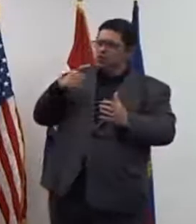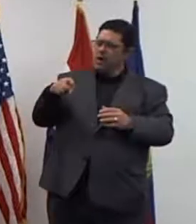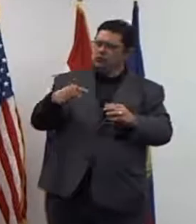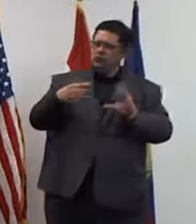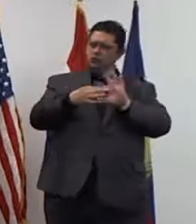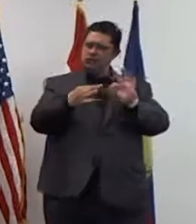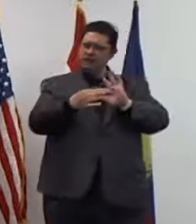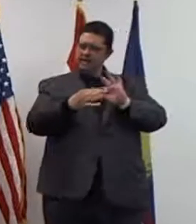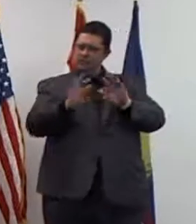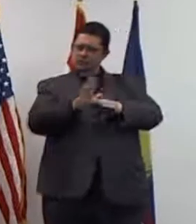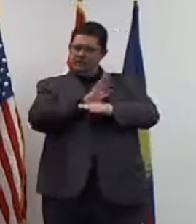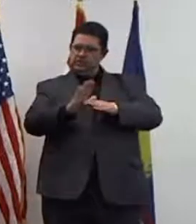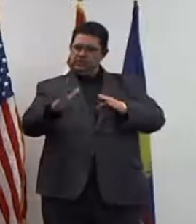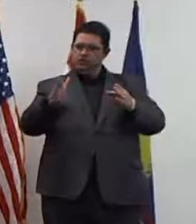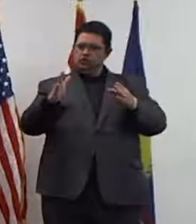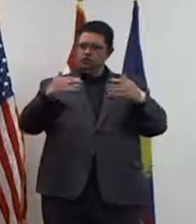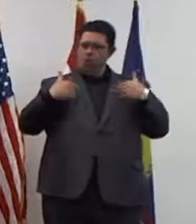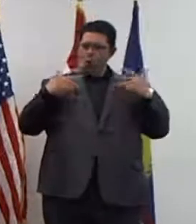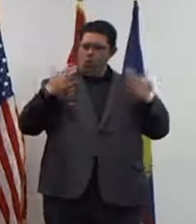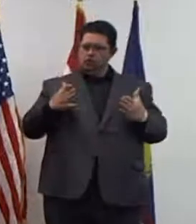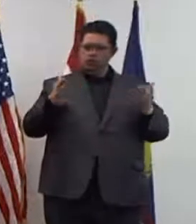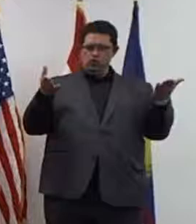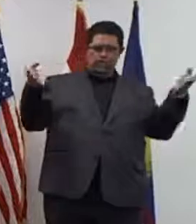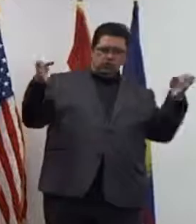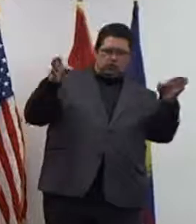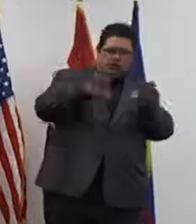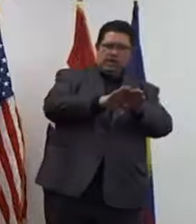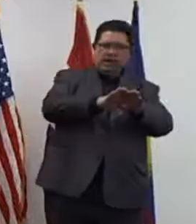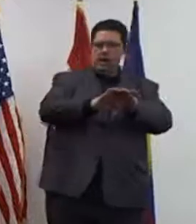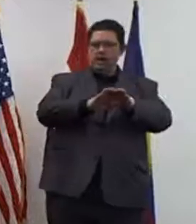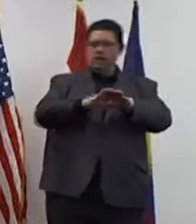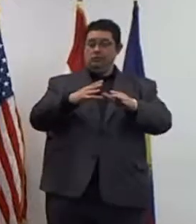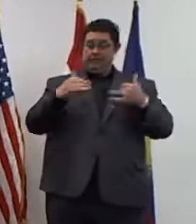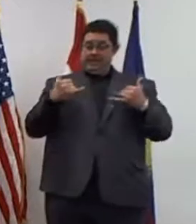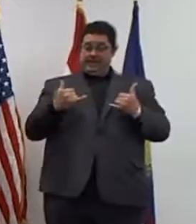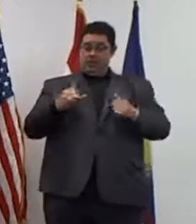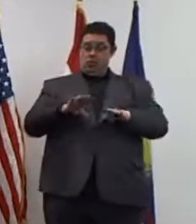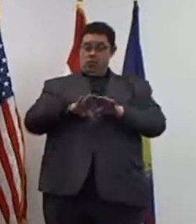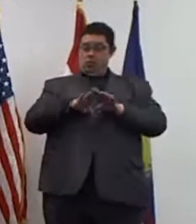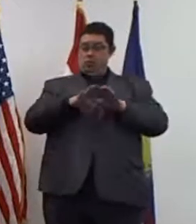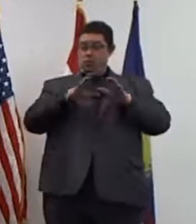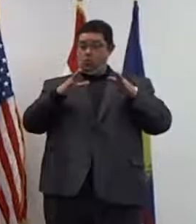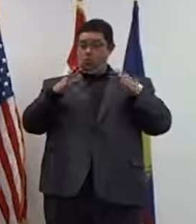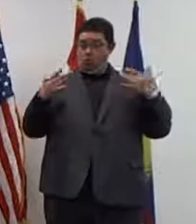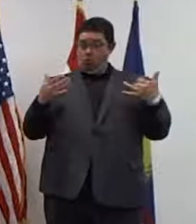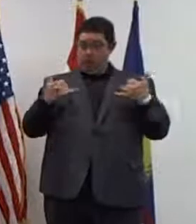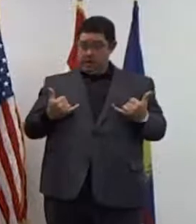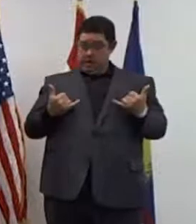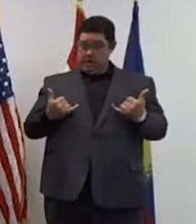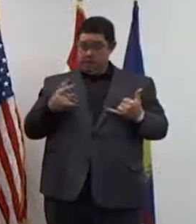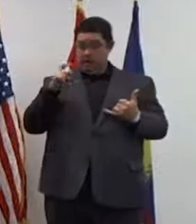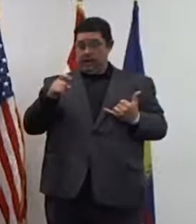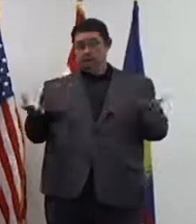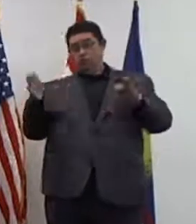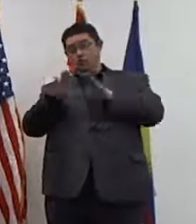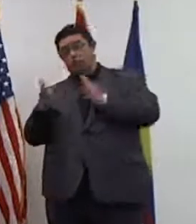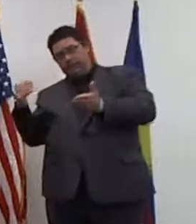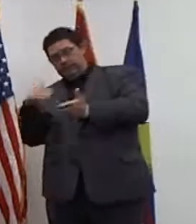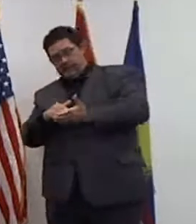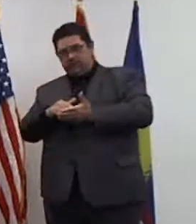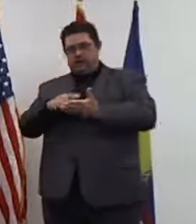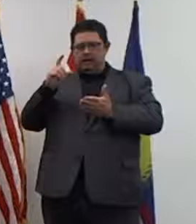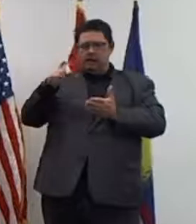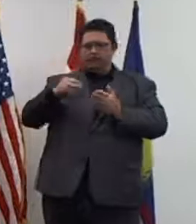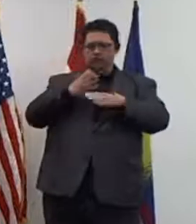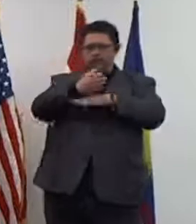business owners who have been shut down for a long time, now just opening their doors? Some of them had to close again, they've been boarded up. I